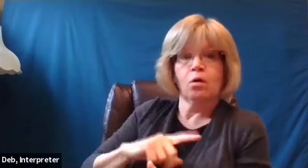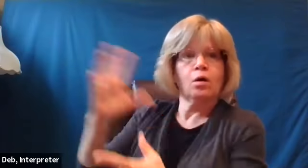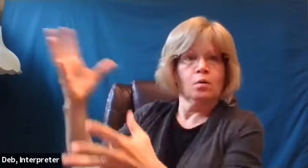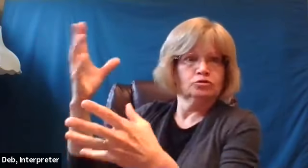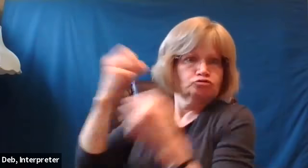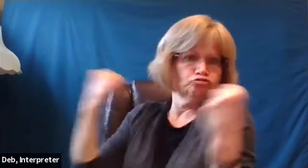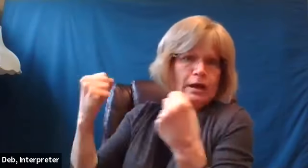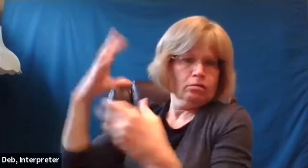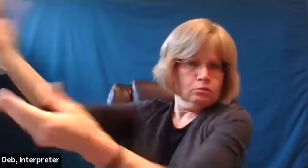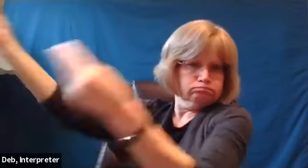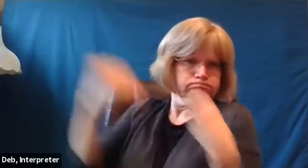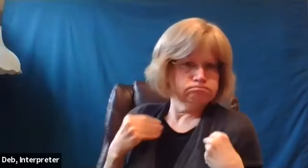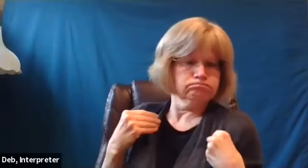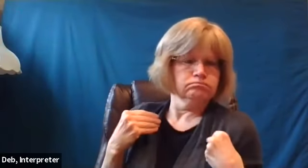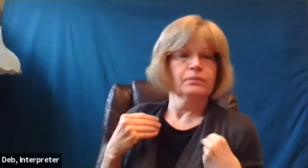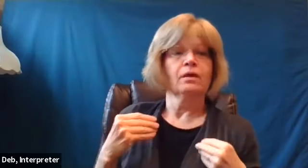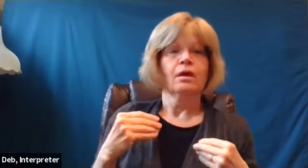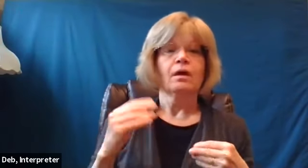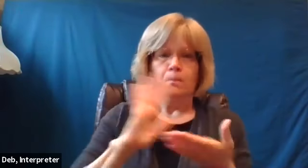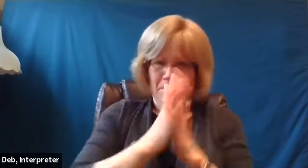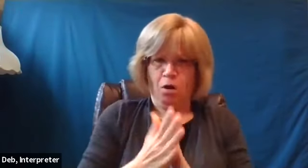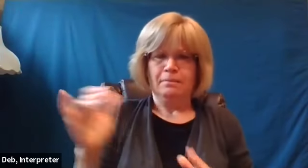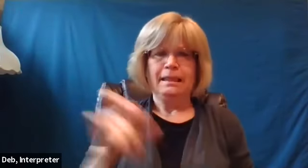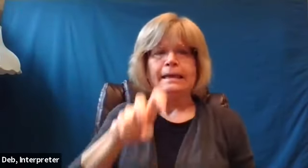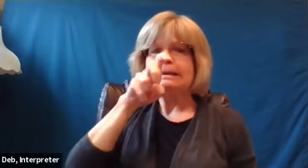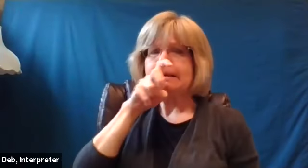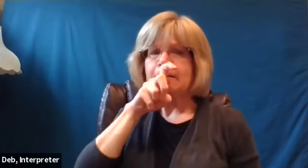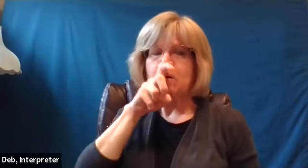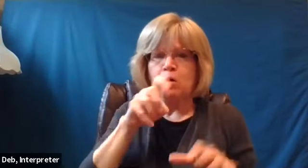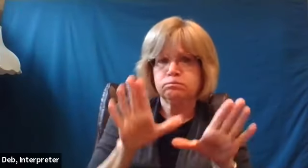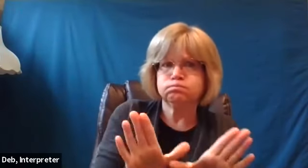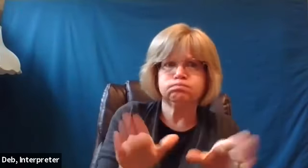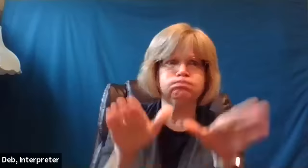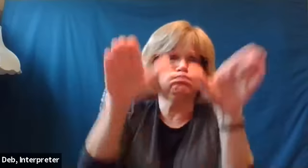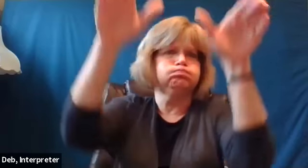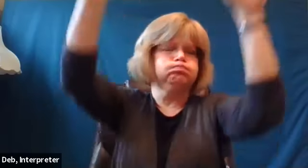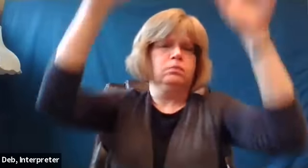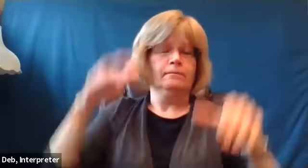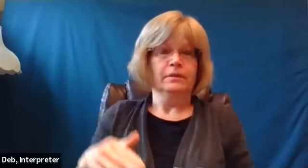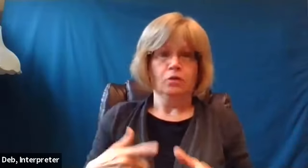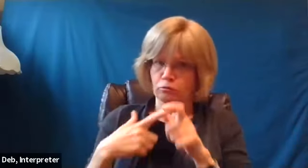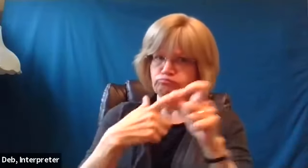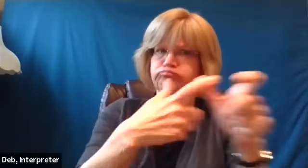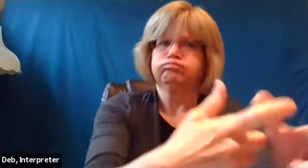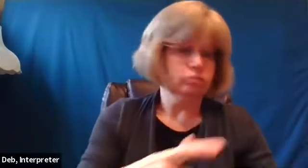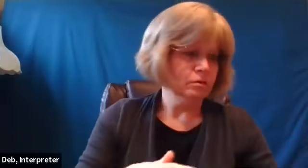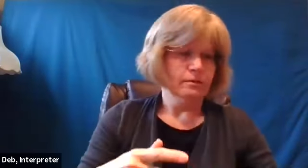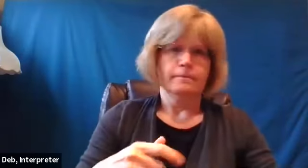strength. They shall mount up with wings like eagles. They shall run and not be weary. They shall walk and not